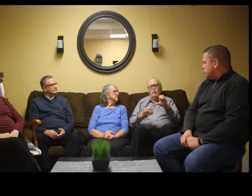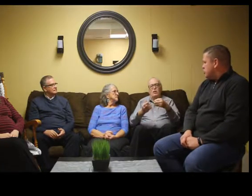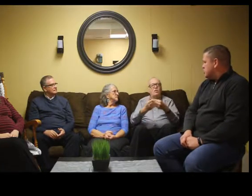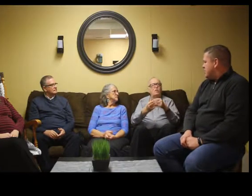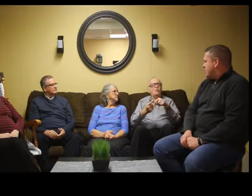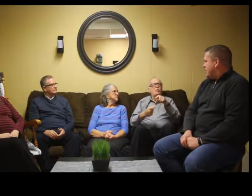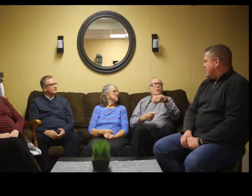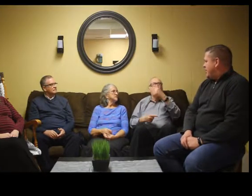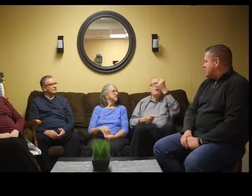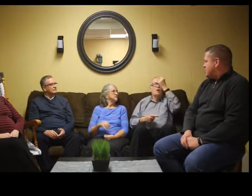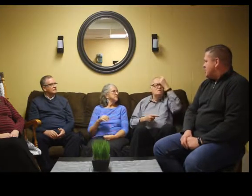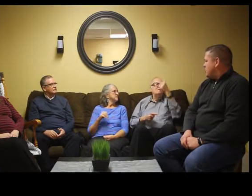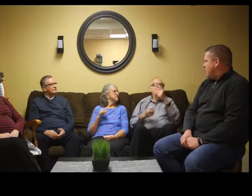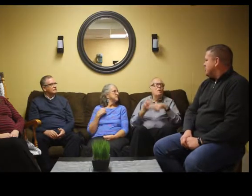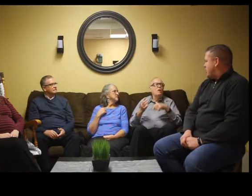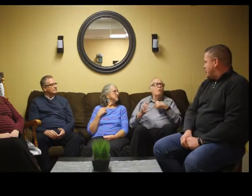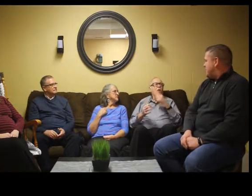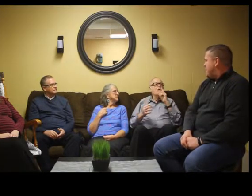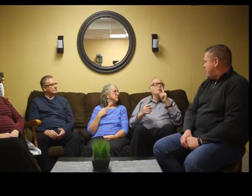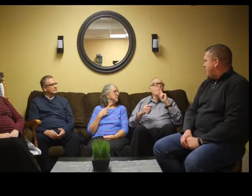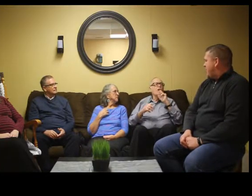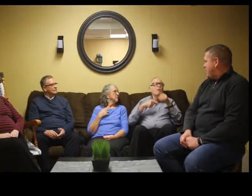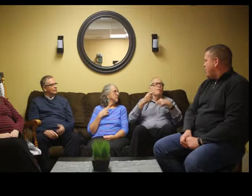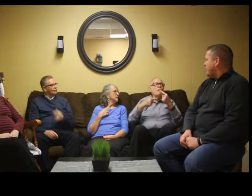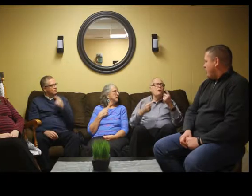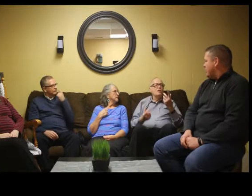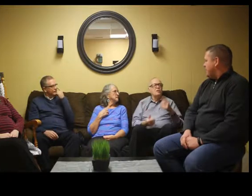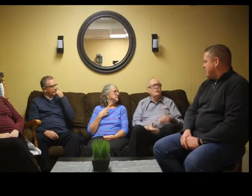clues to help us understand better what we are talking about.